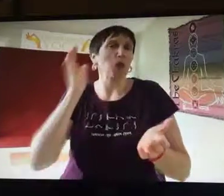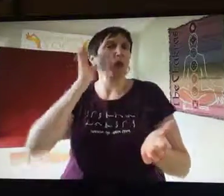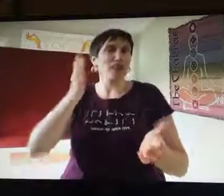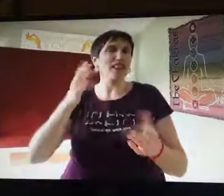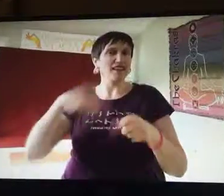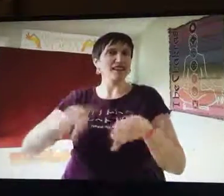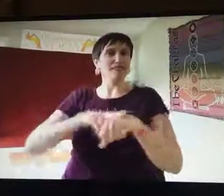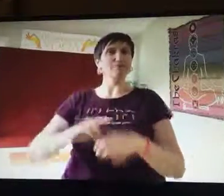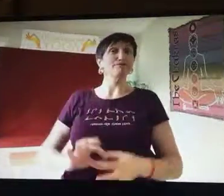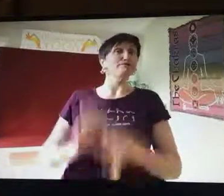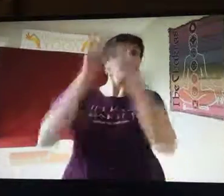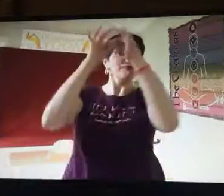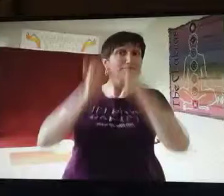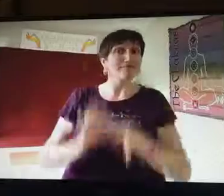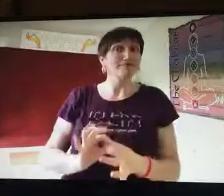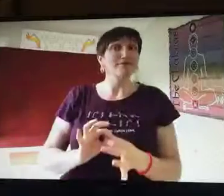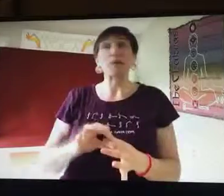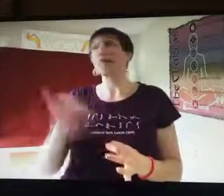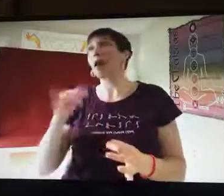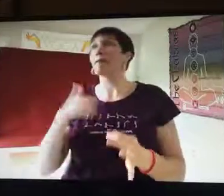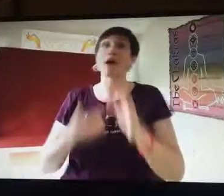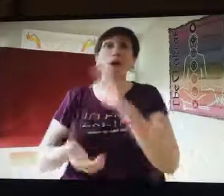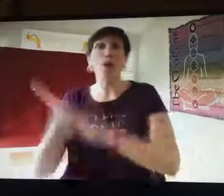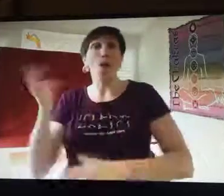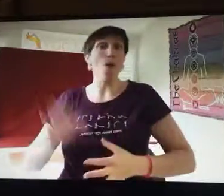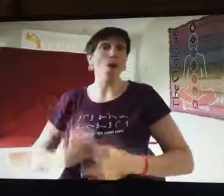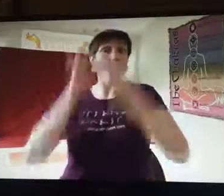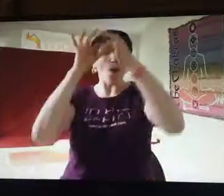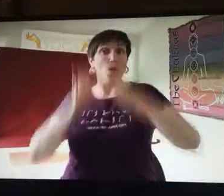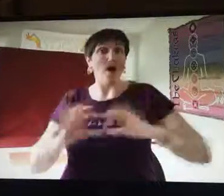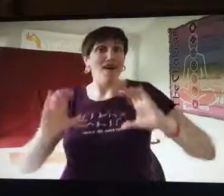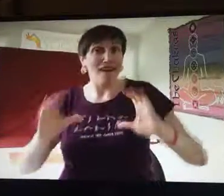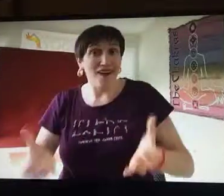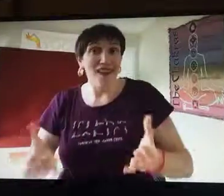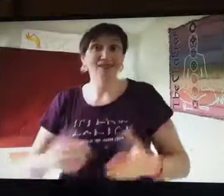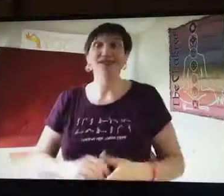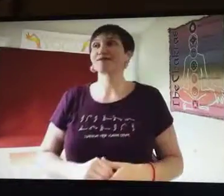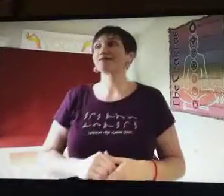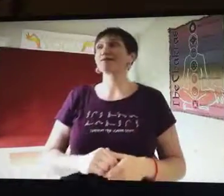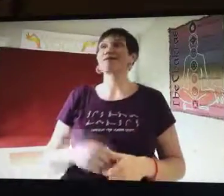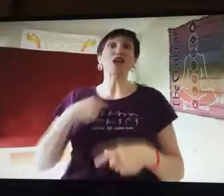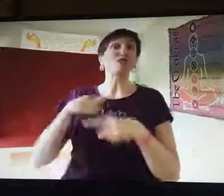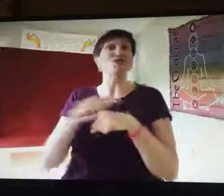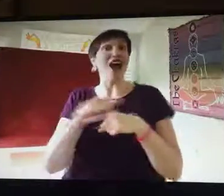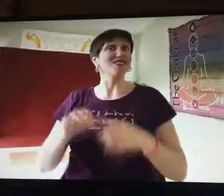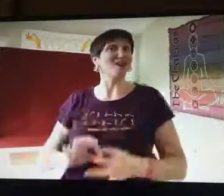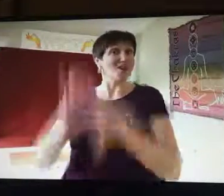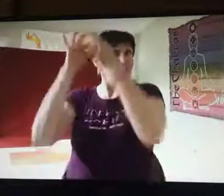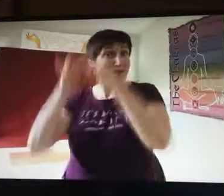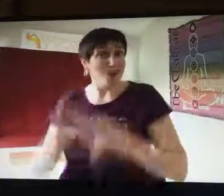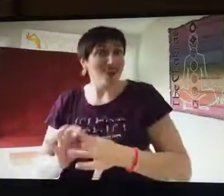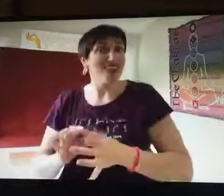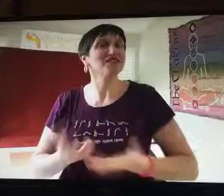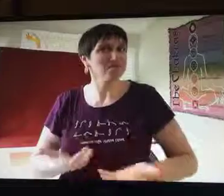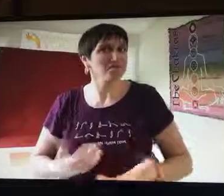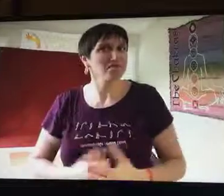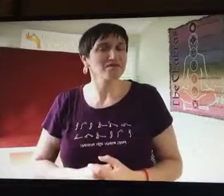people who are new at yoga, or naturally, I'm going to go to yoga class. I'm going to go practice yoga.